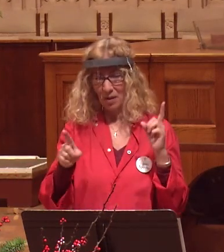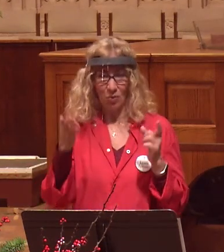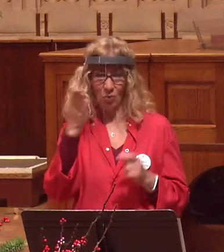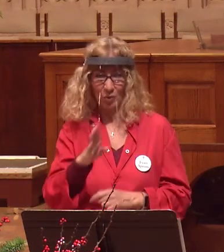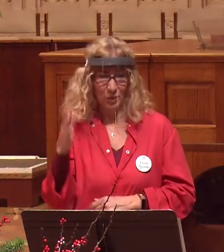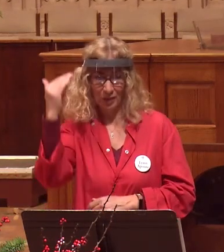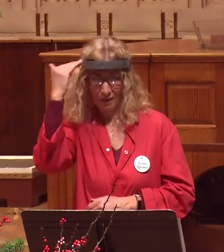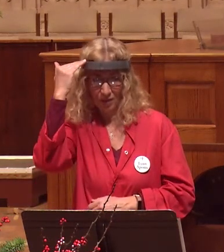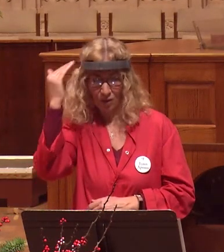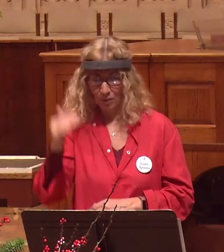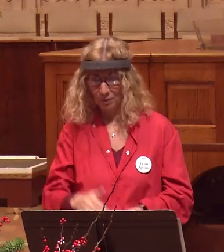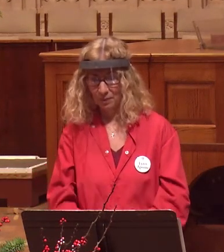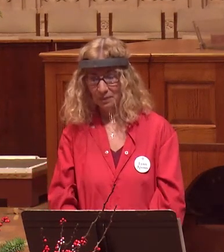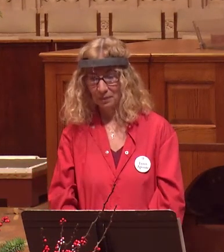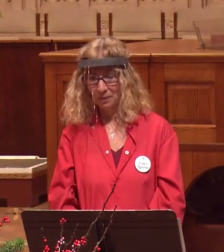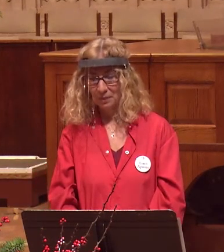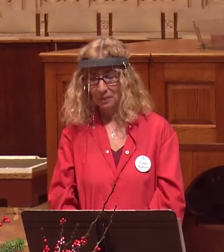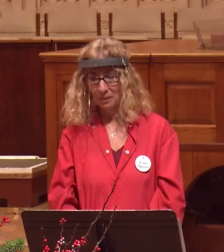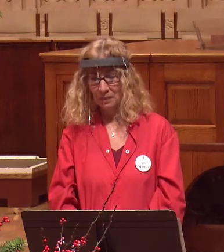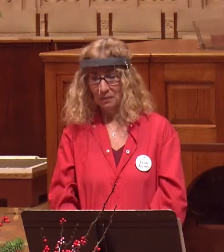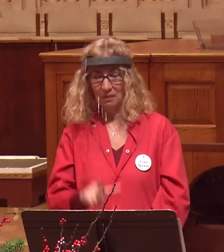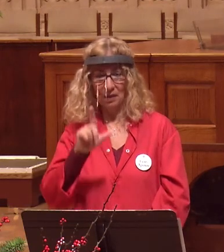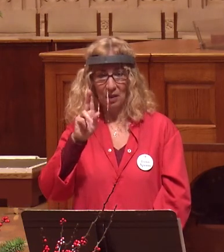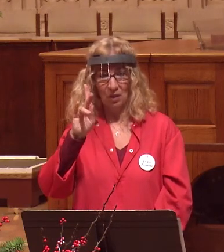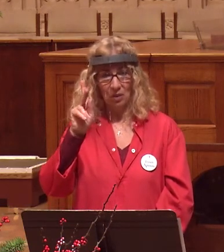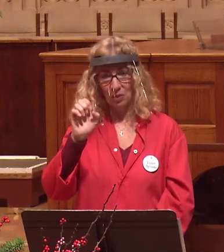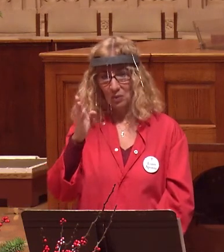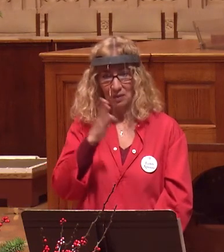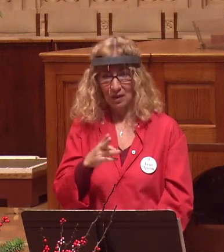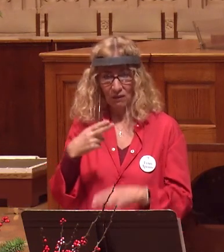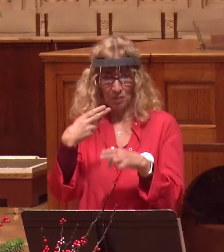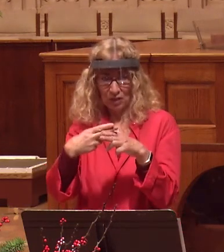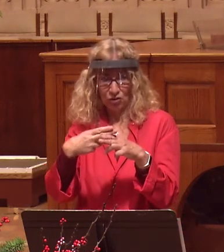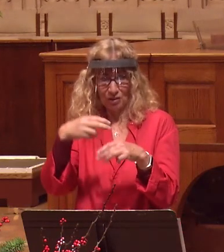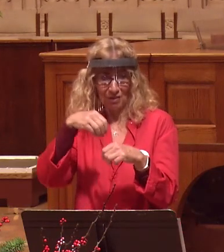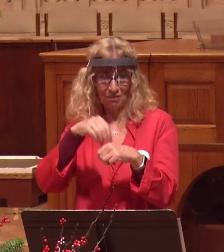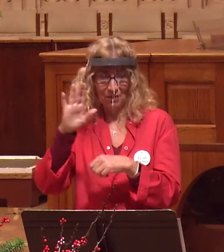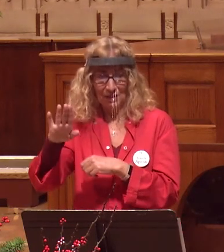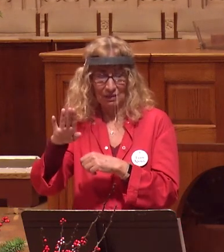know. Luke never mentioned it in his account.